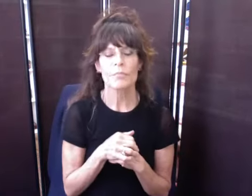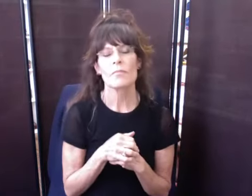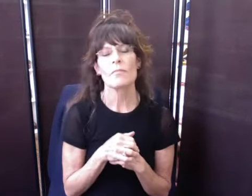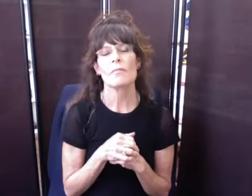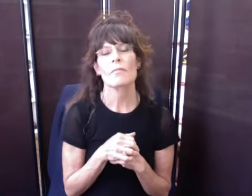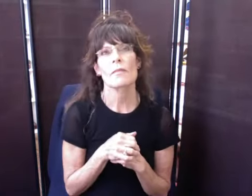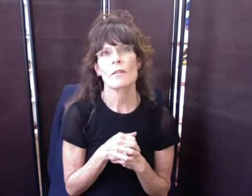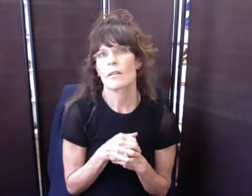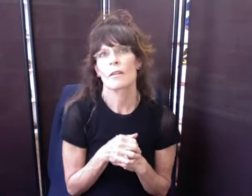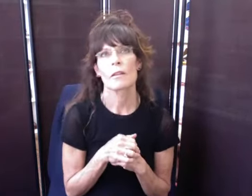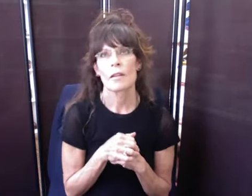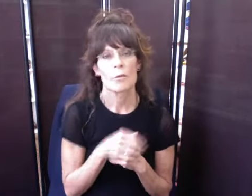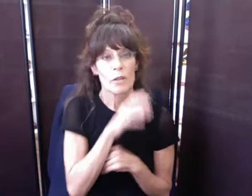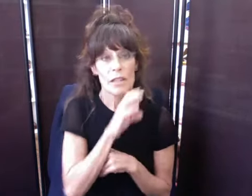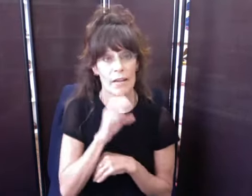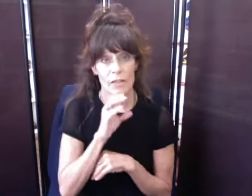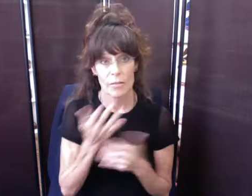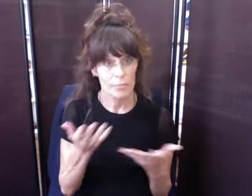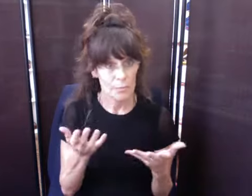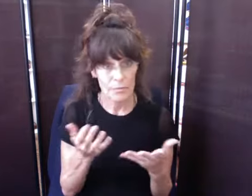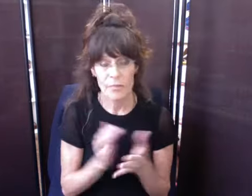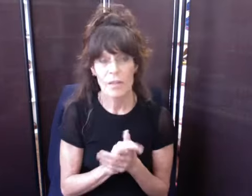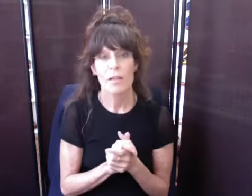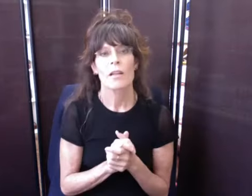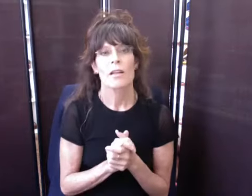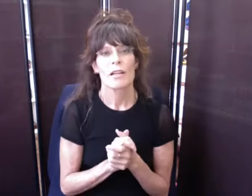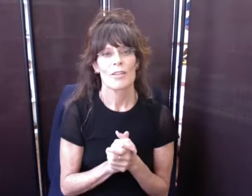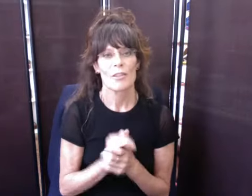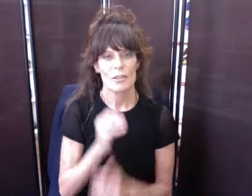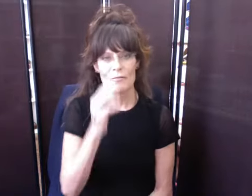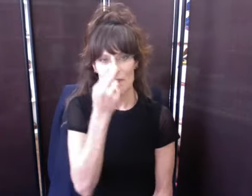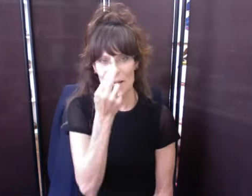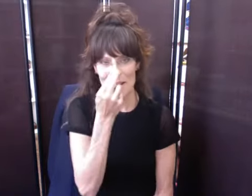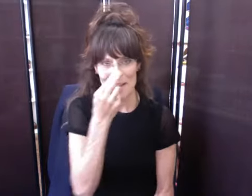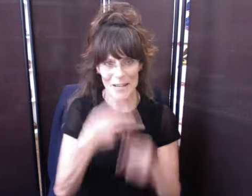little cafe called the Crackpot, which also is ironic that we would be sitting in a place called the Crackpot.